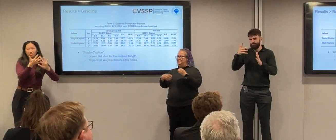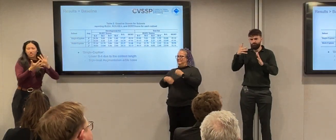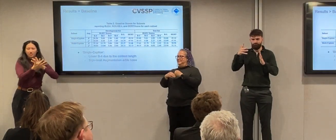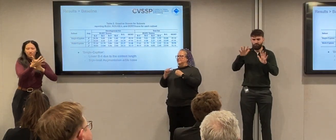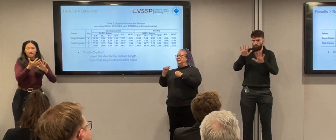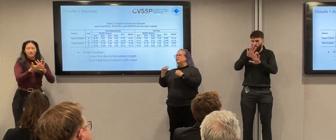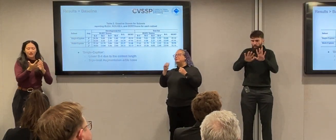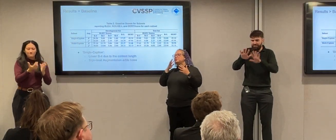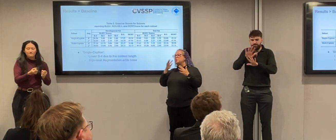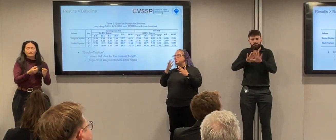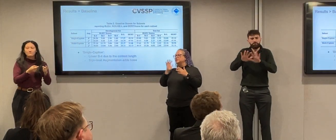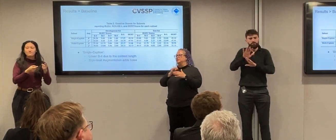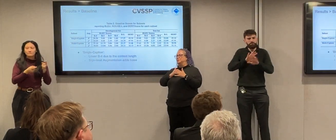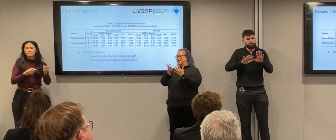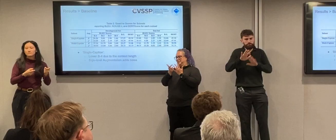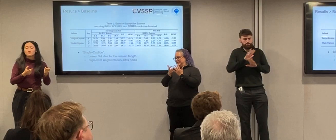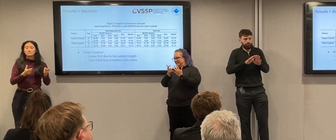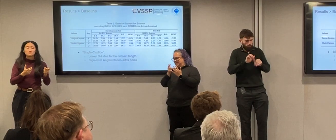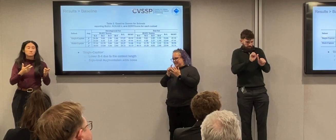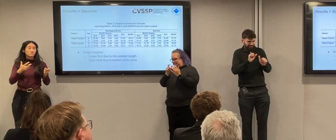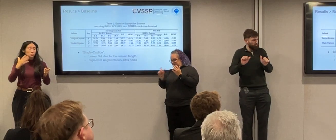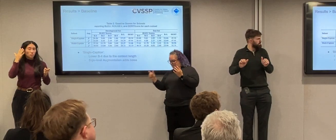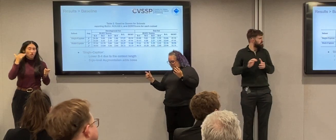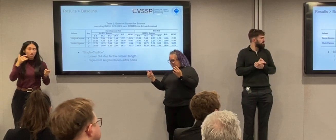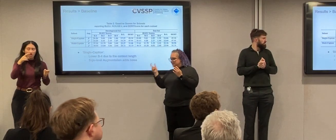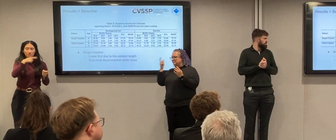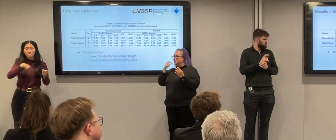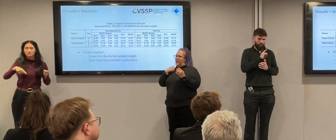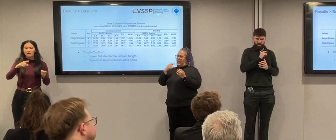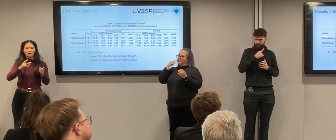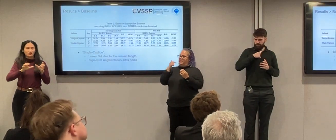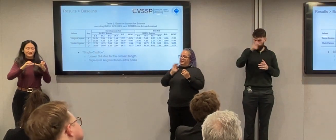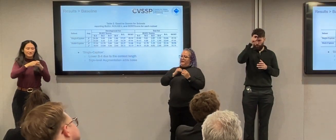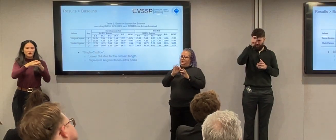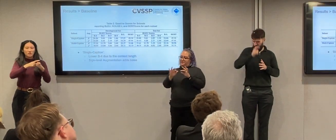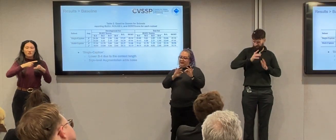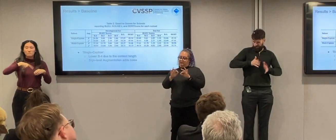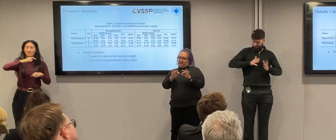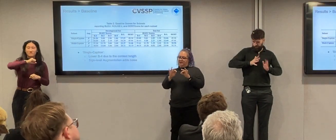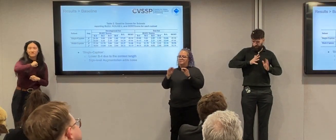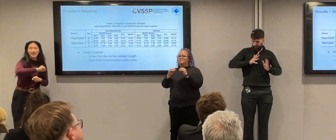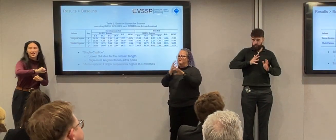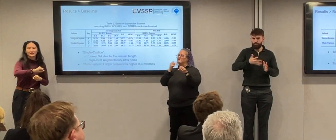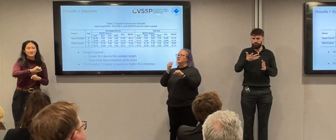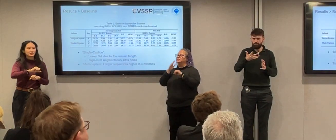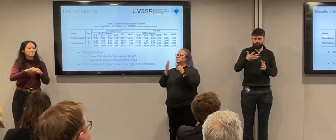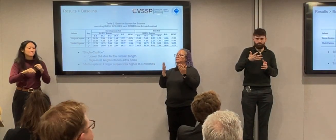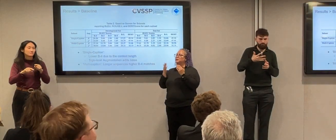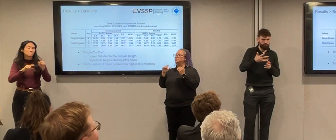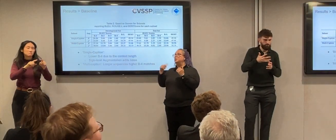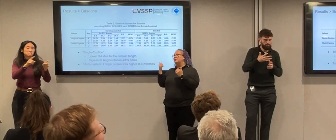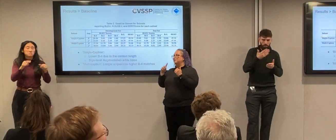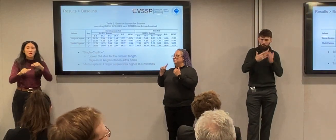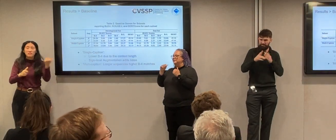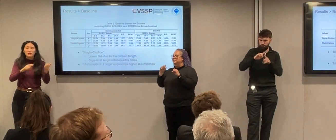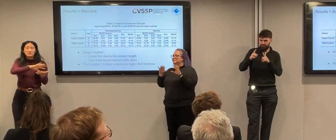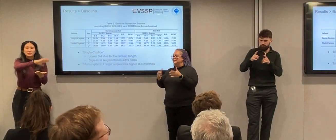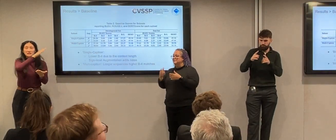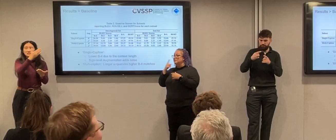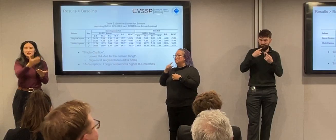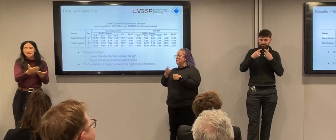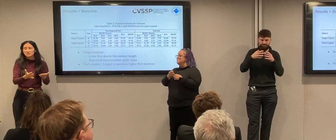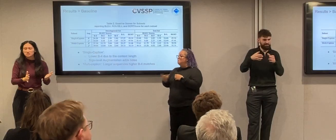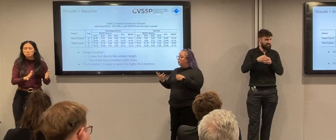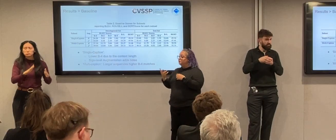because I think our sampling is much faster when we compare to other data sets. For the multi-caption, we